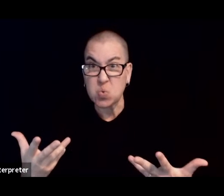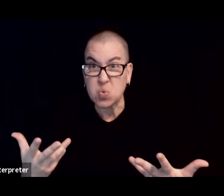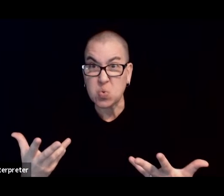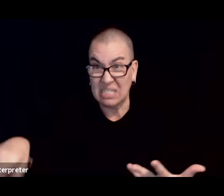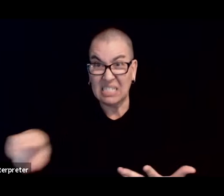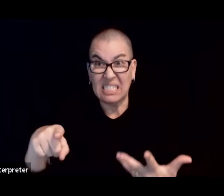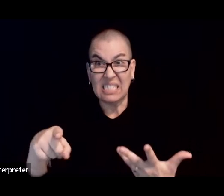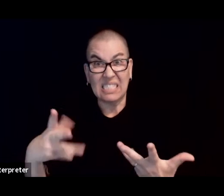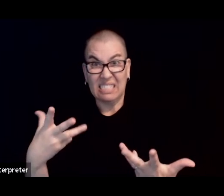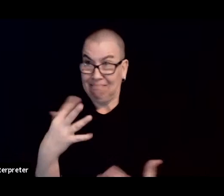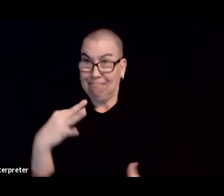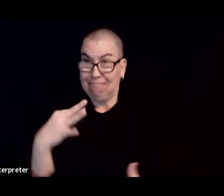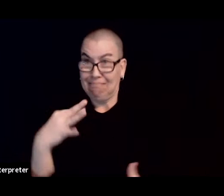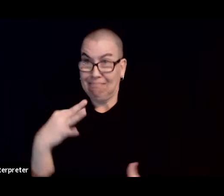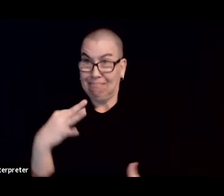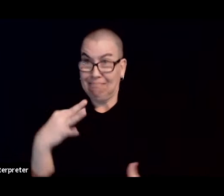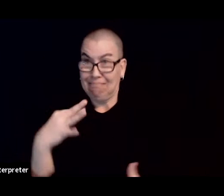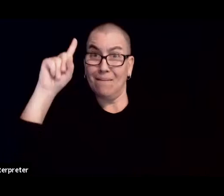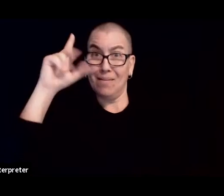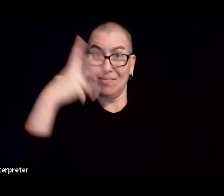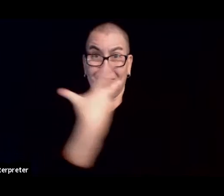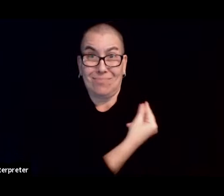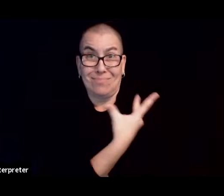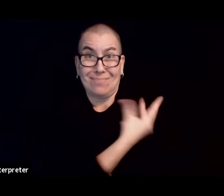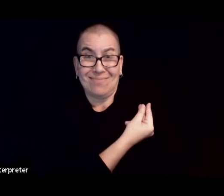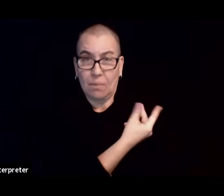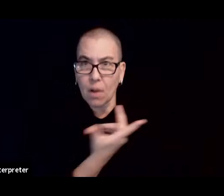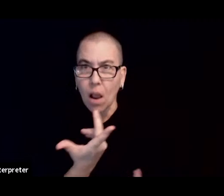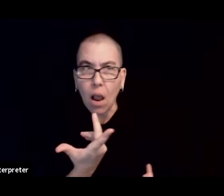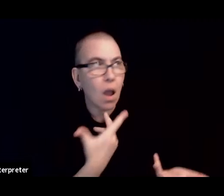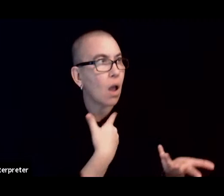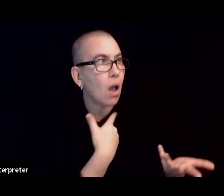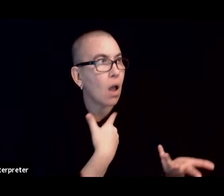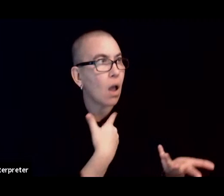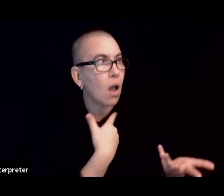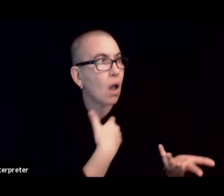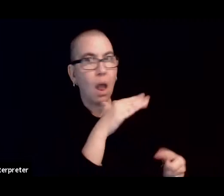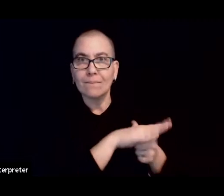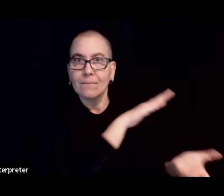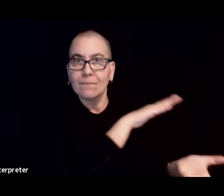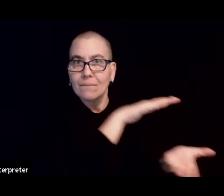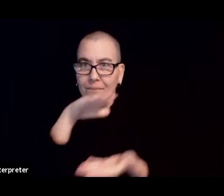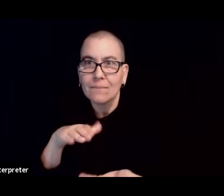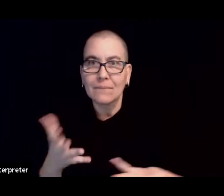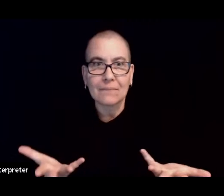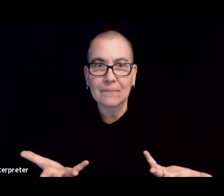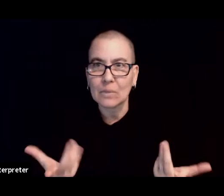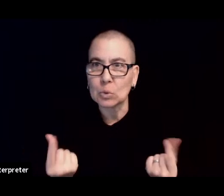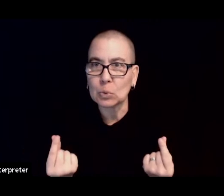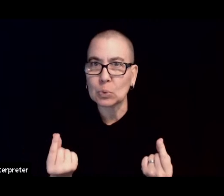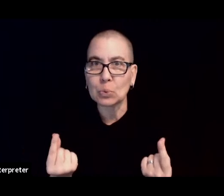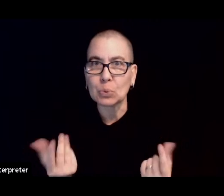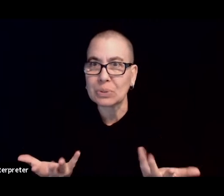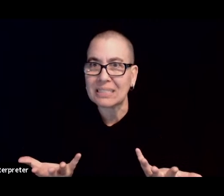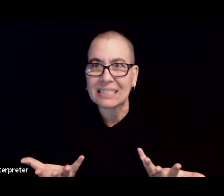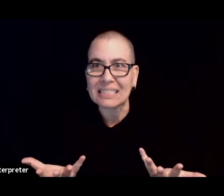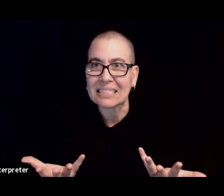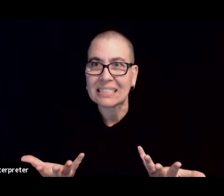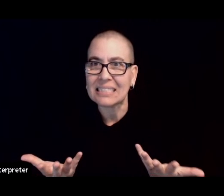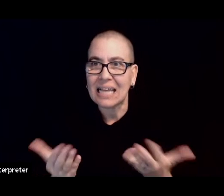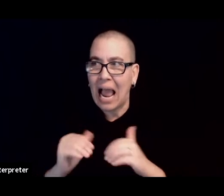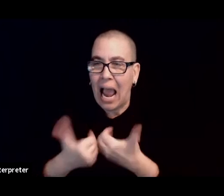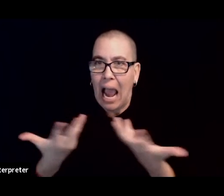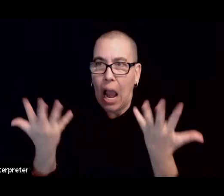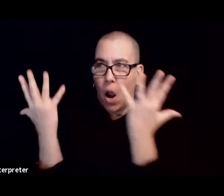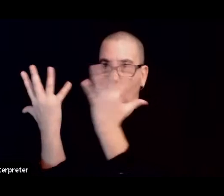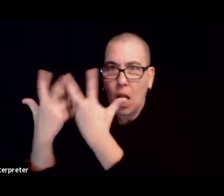well into the spring if you know, the allocations continue such as they are. Yep, so that's